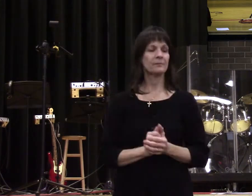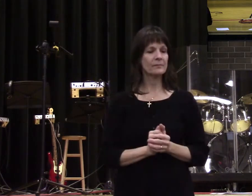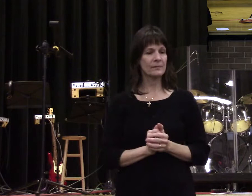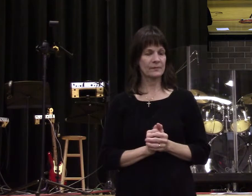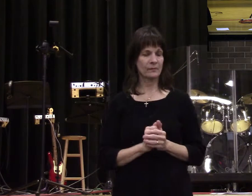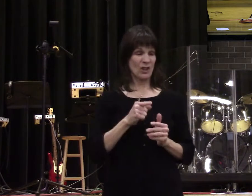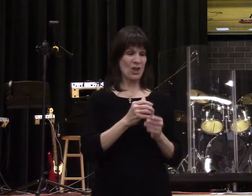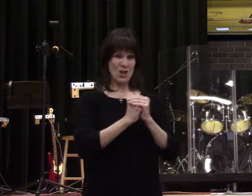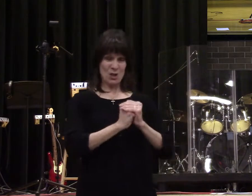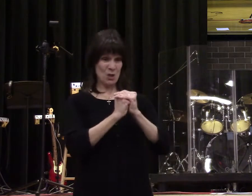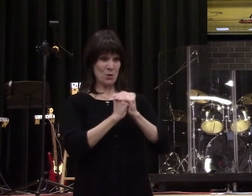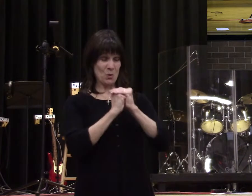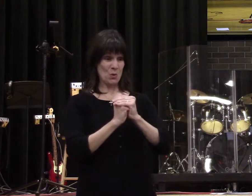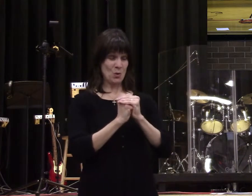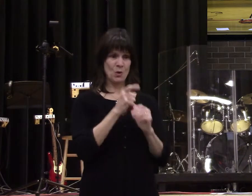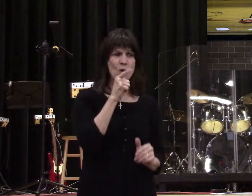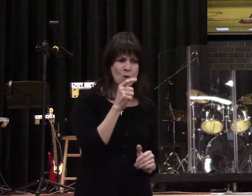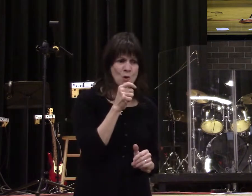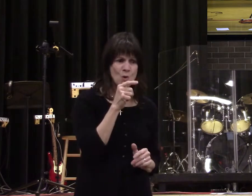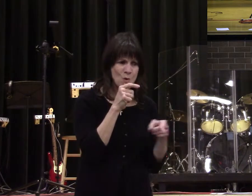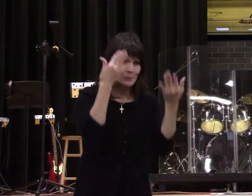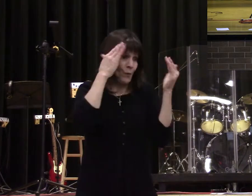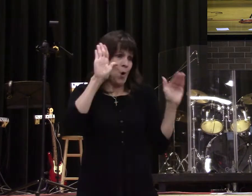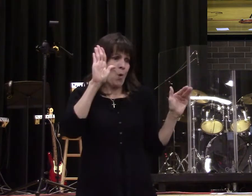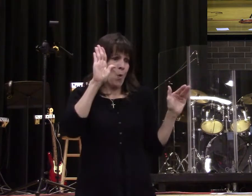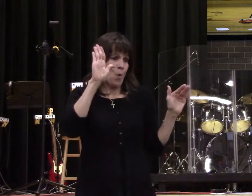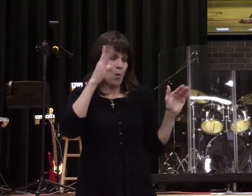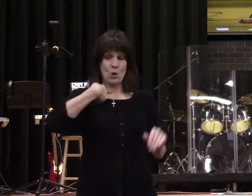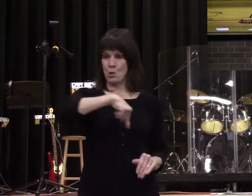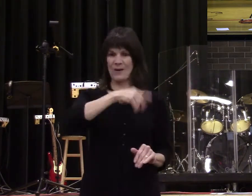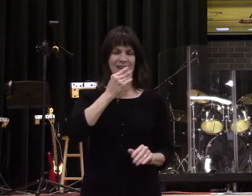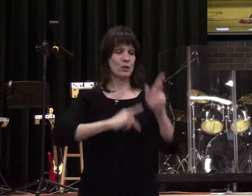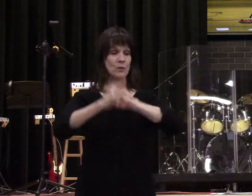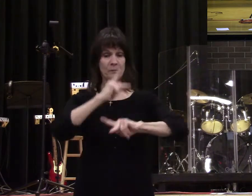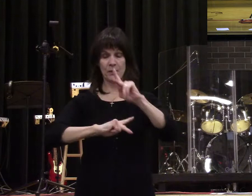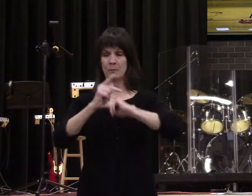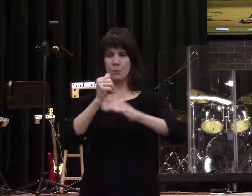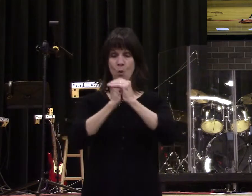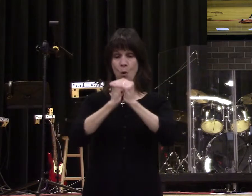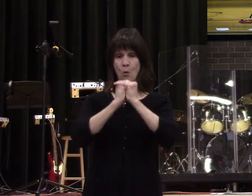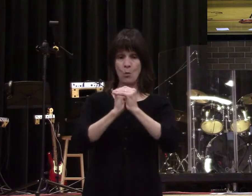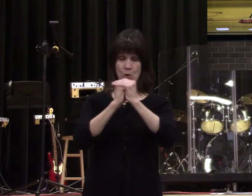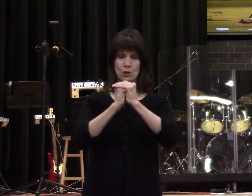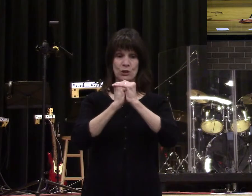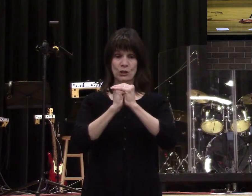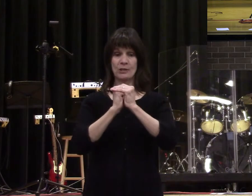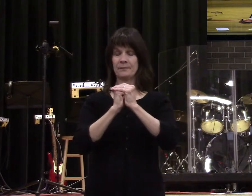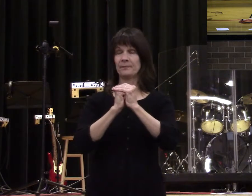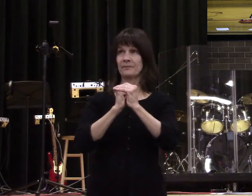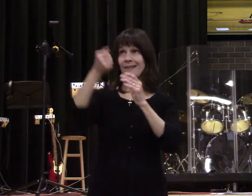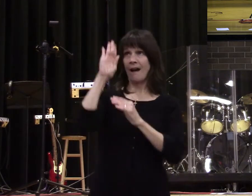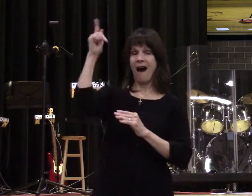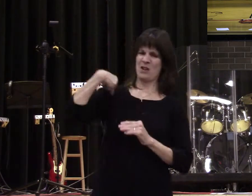what we know, for salvation is from the Jews. But an hour is coming, and is now, when true worshipers will worship